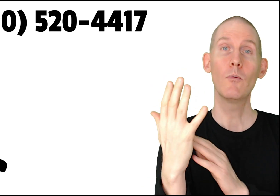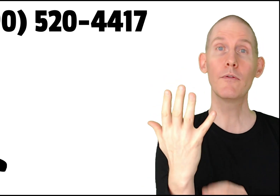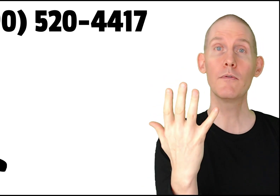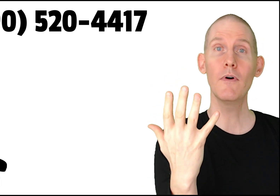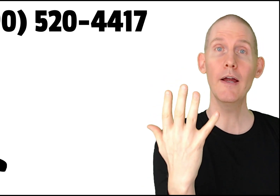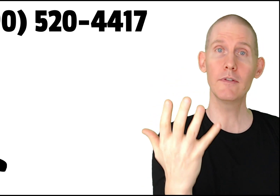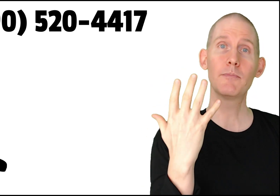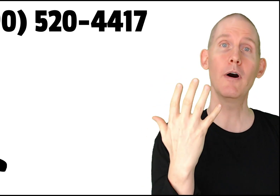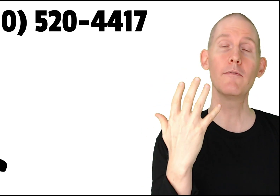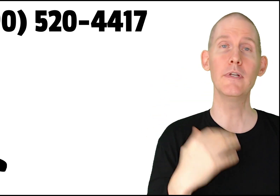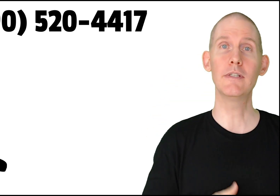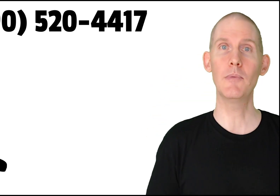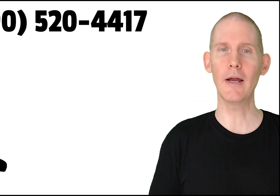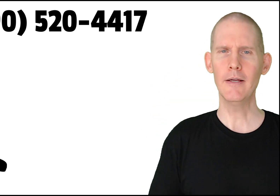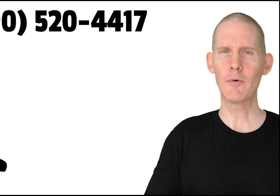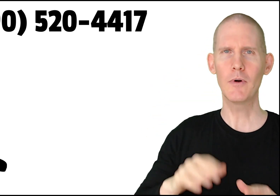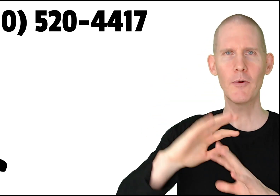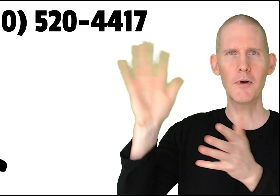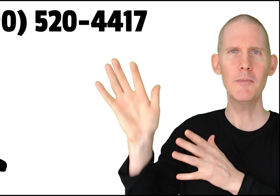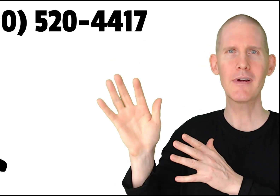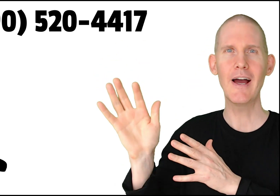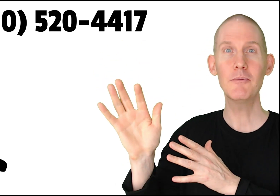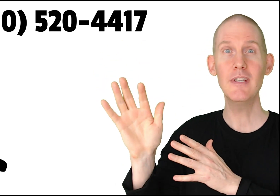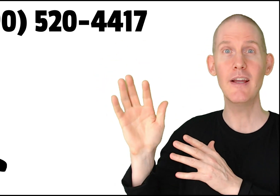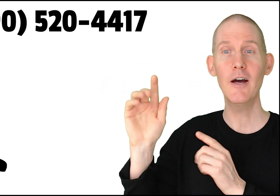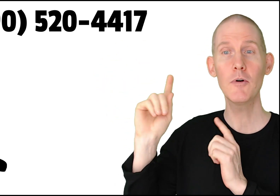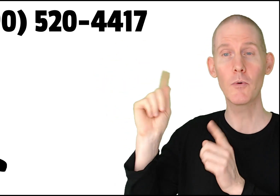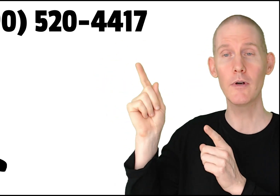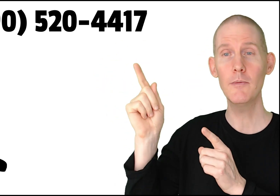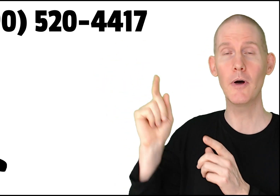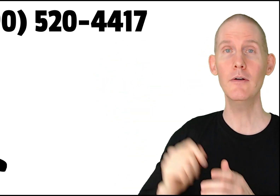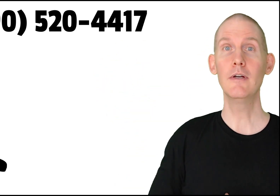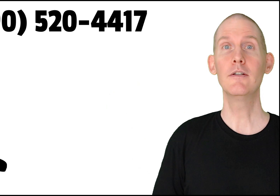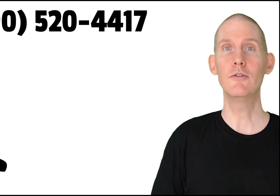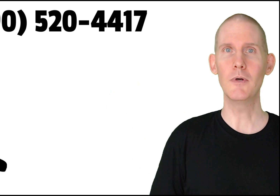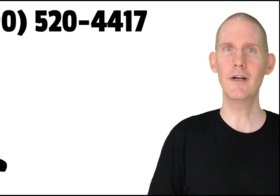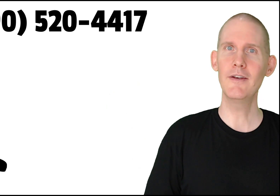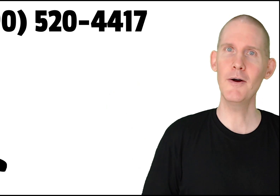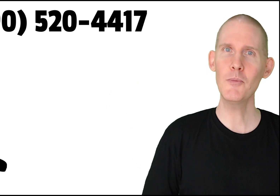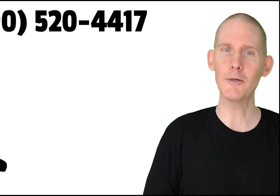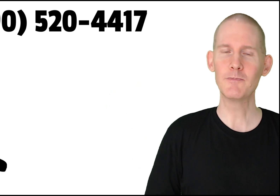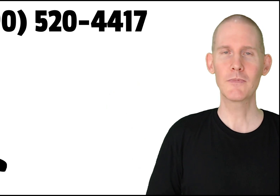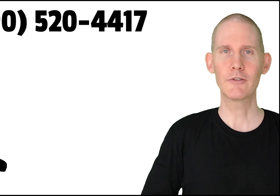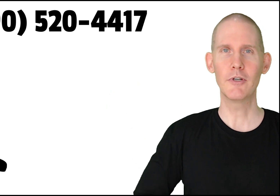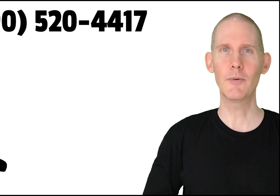through 5 is palm facing back. But we're not worried about counting now. We're worried about doing a number. So here we go.